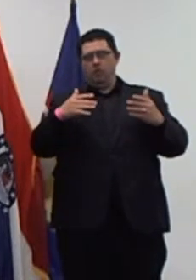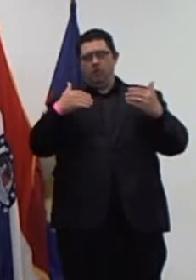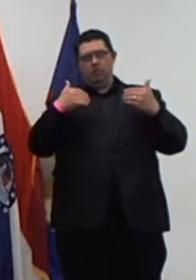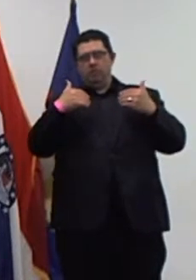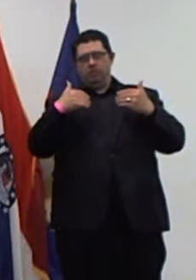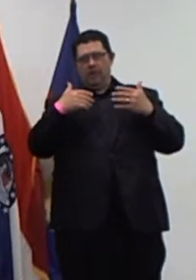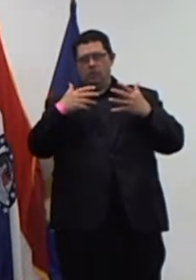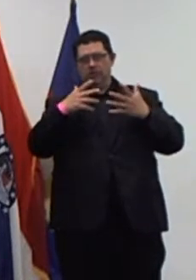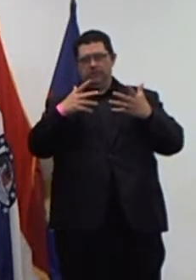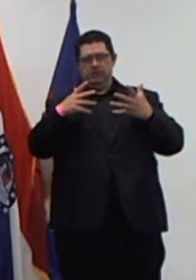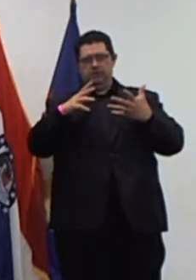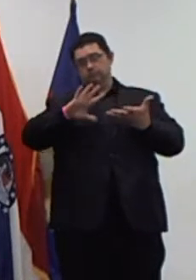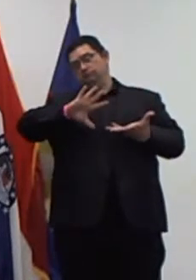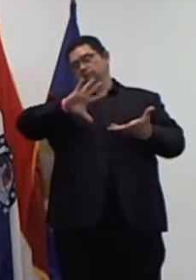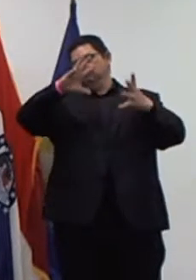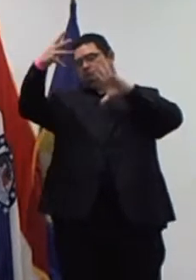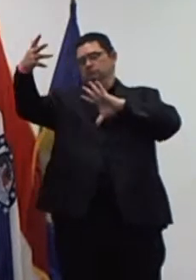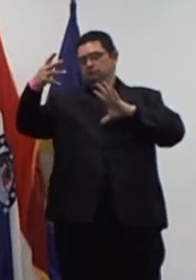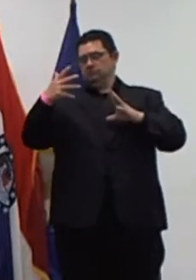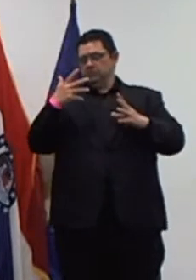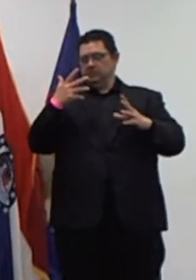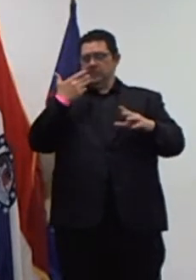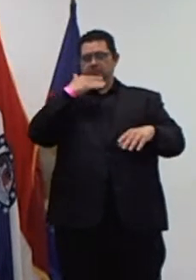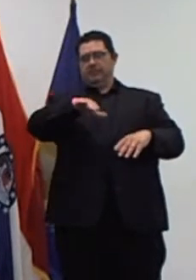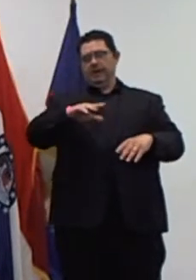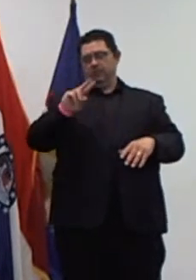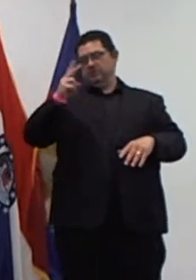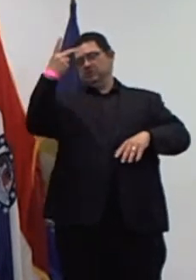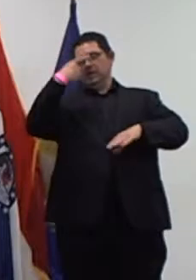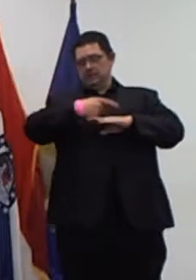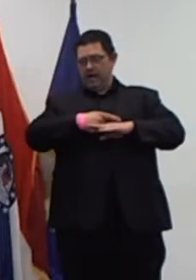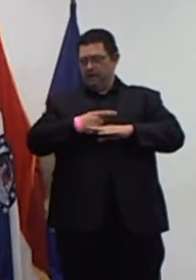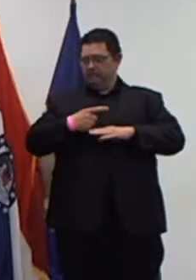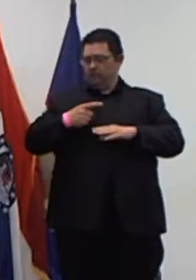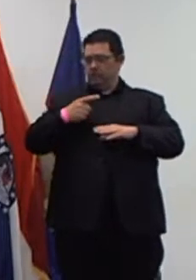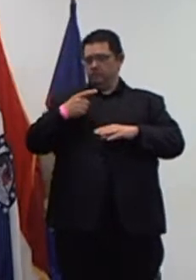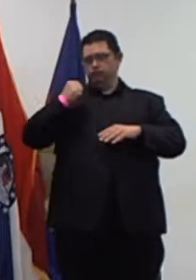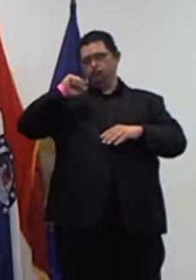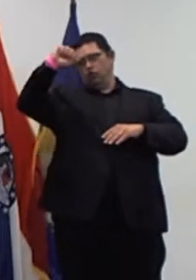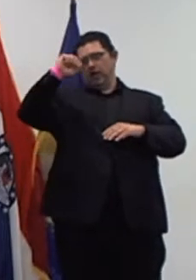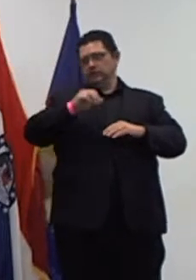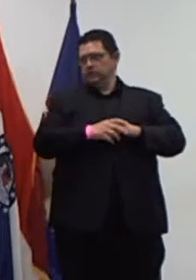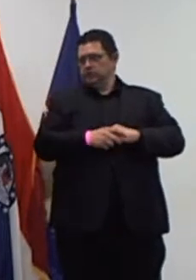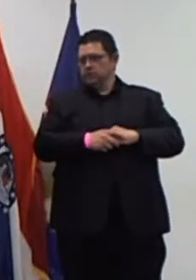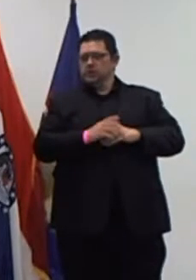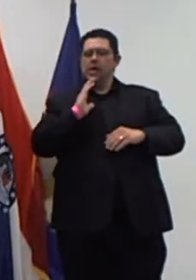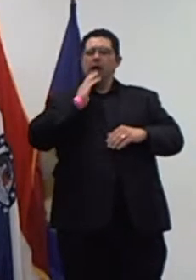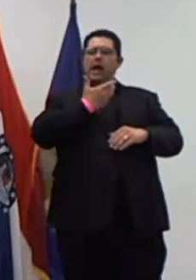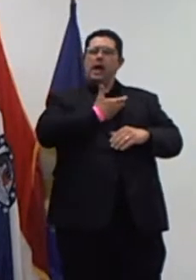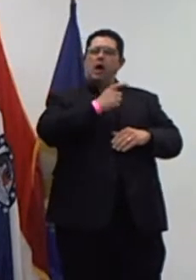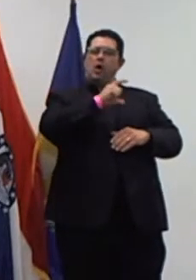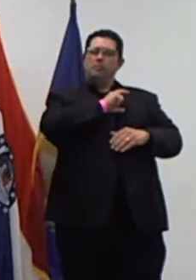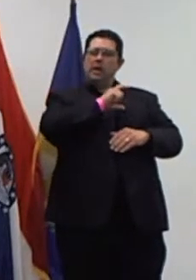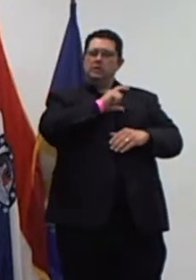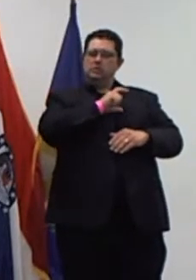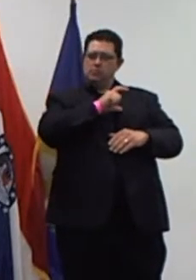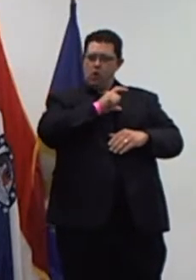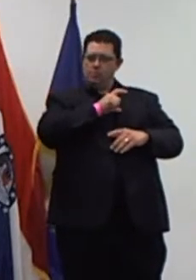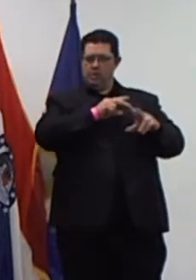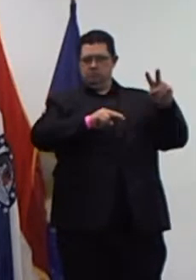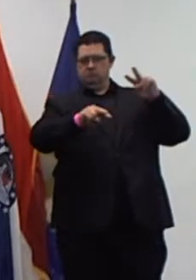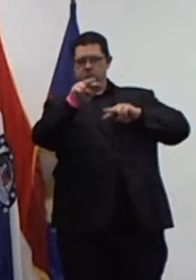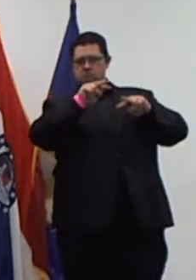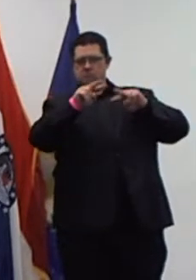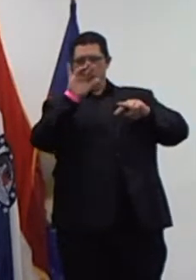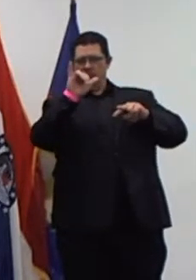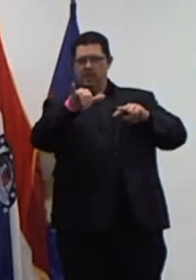as it was. That happened on the second day, kind of in the second wave of protests. So our police department monitors this on a regular basis.